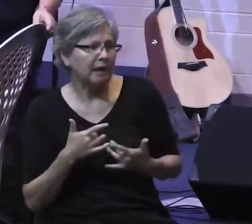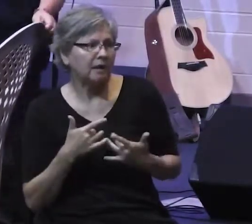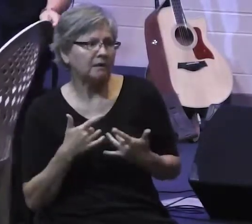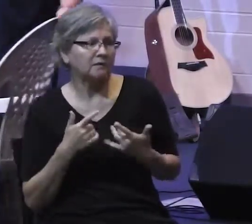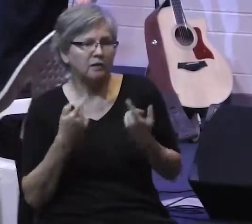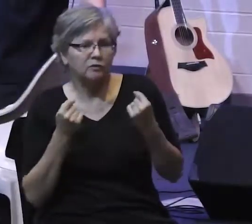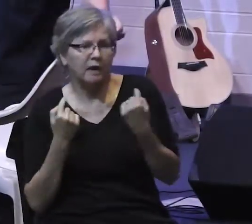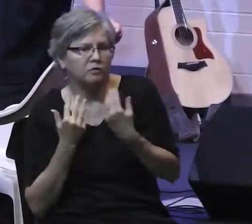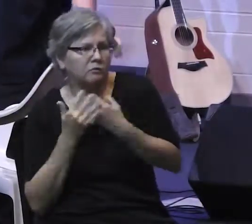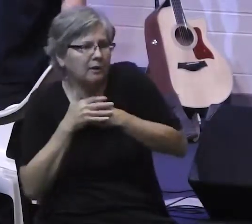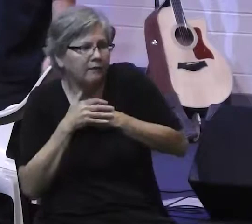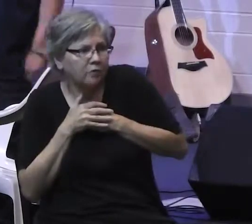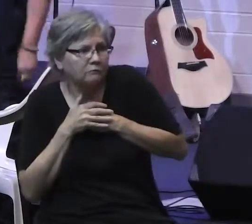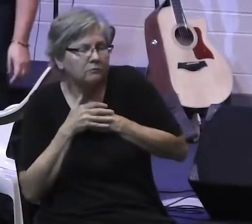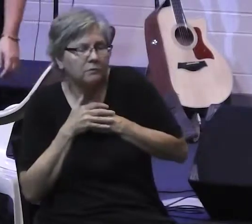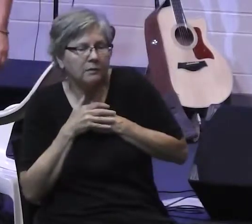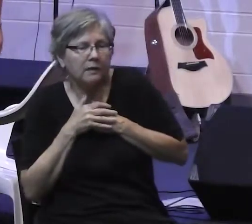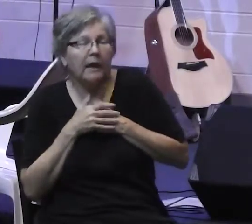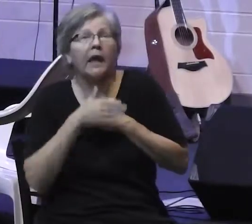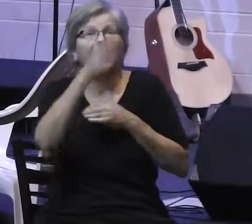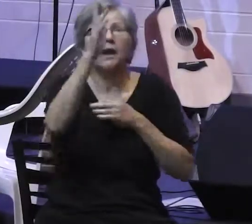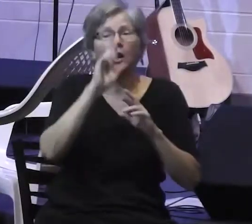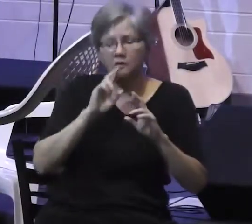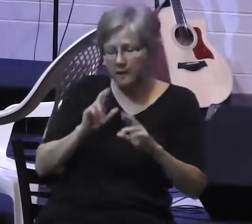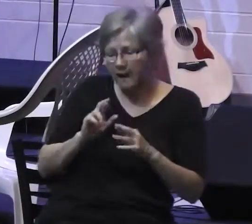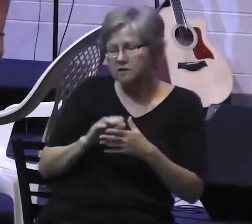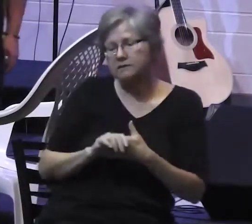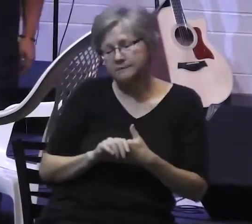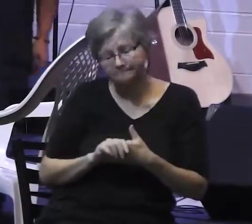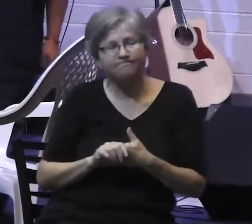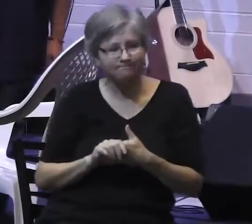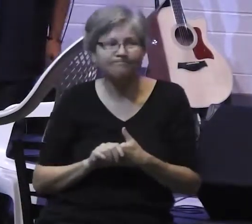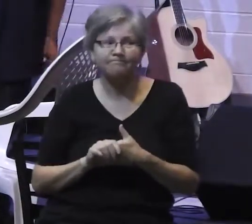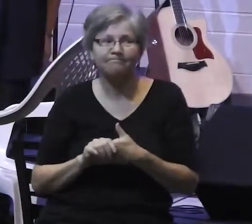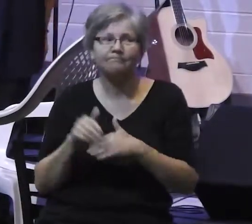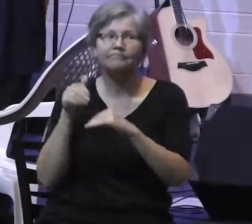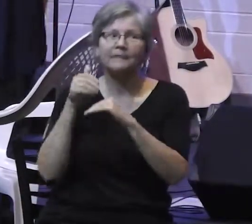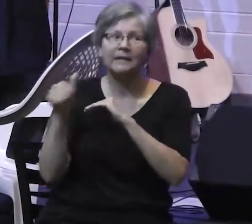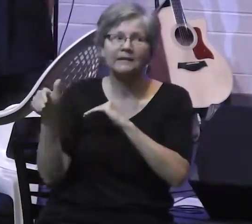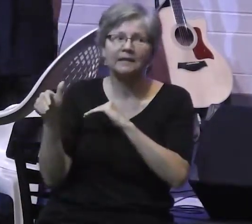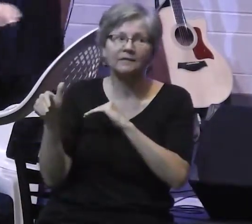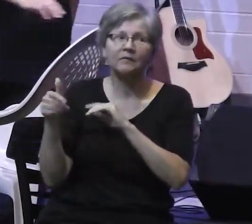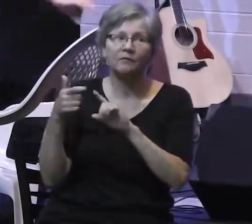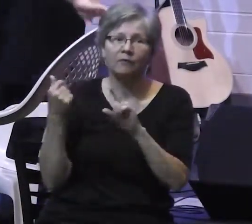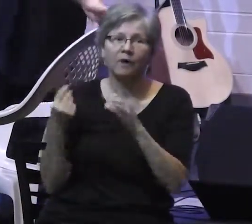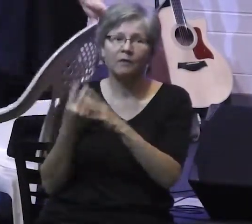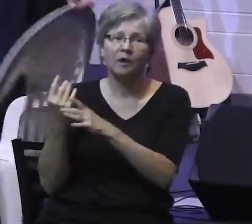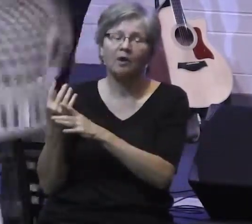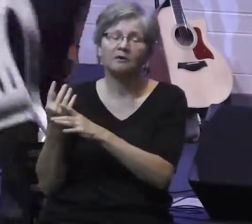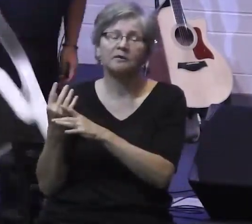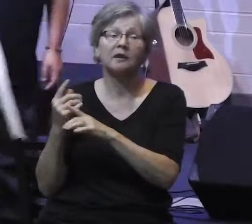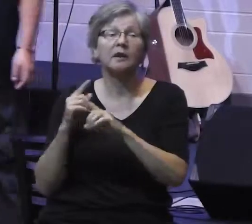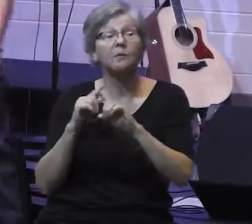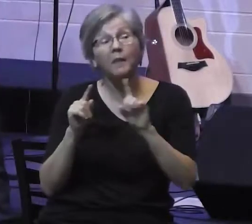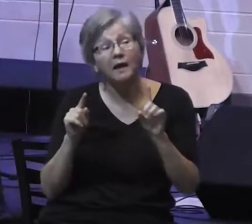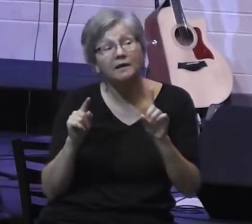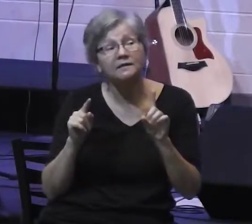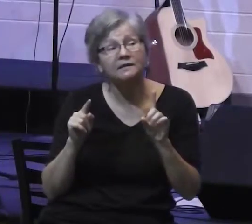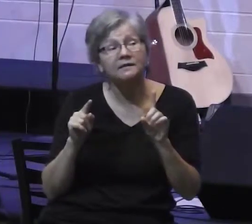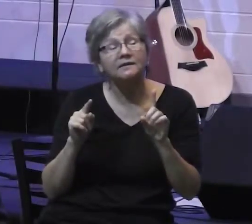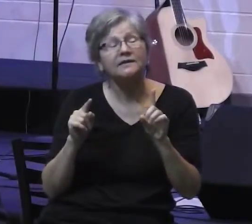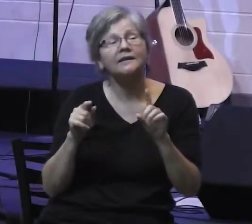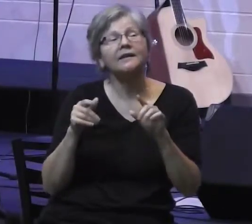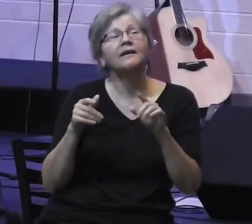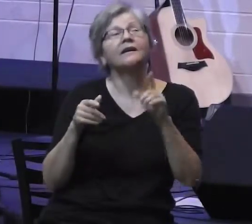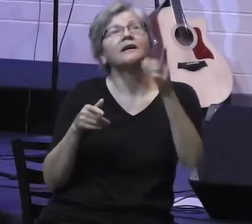themselves. And what's God's reaction? He does turn them from the garden. And I suggest to you that He turns them from the garden and He goes with